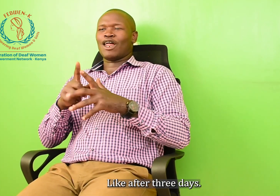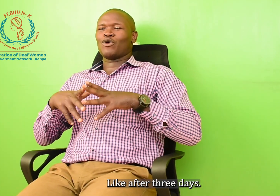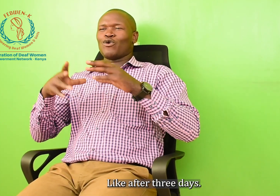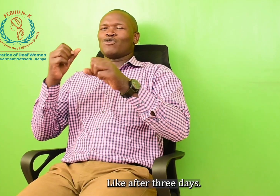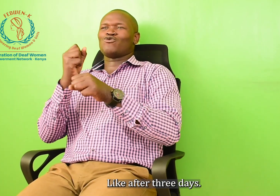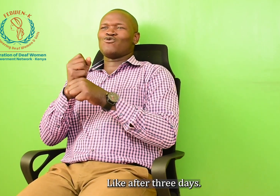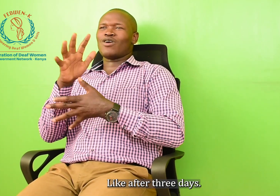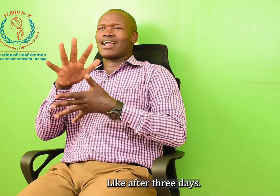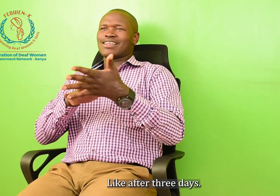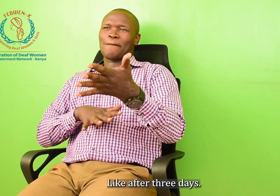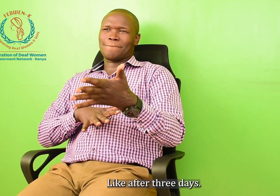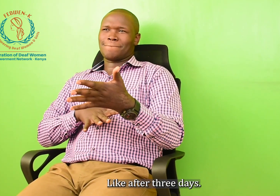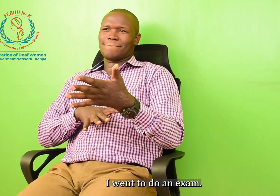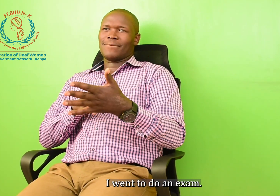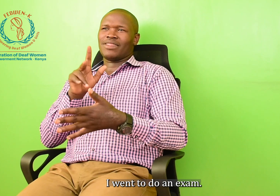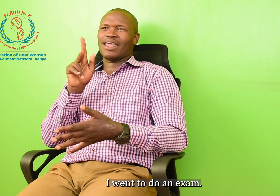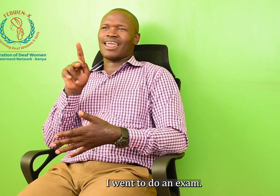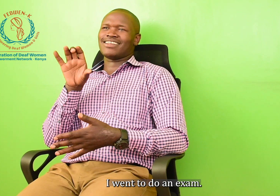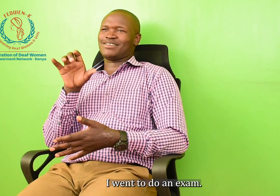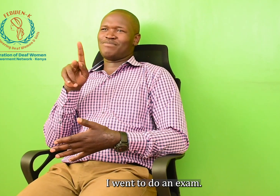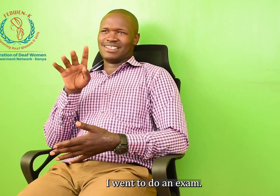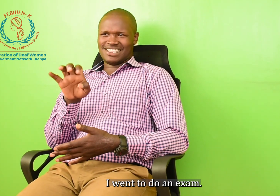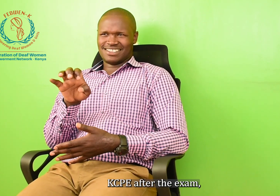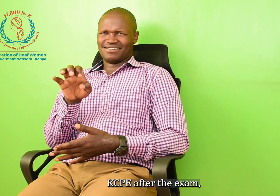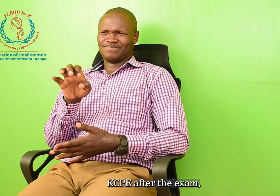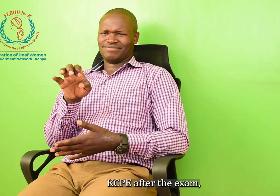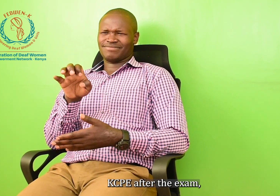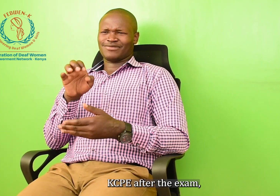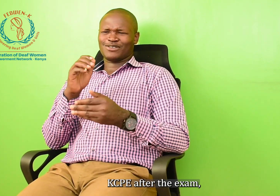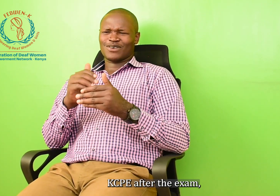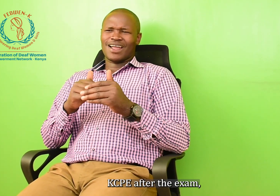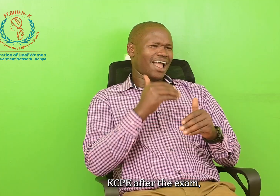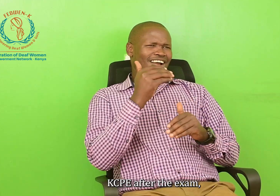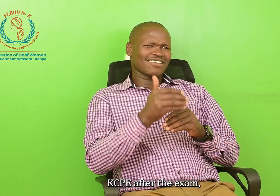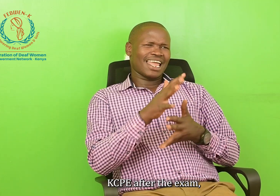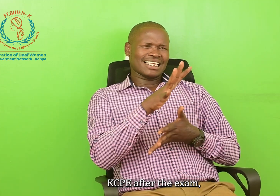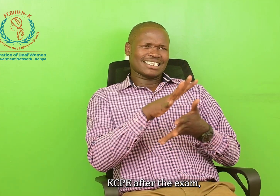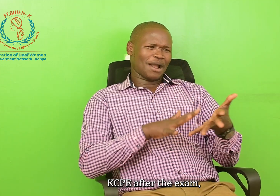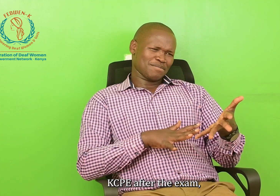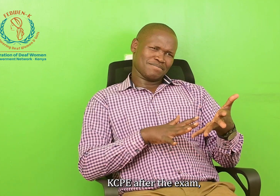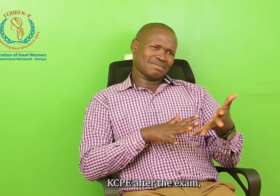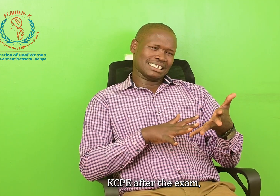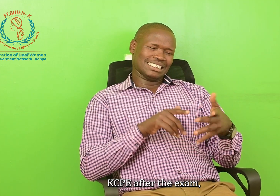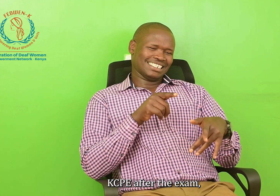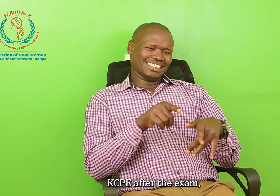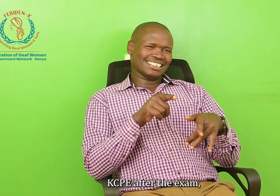after 3 days, I went to do an exam, KCPE. After the exam,